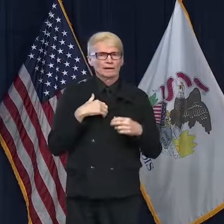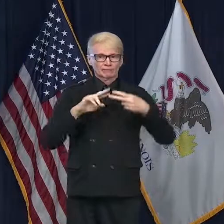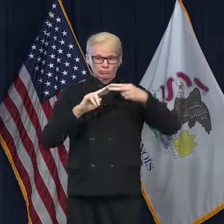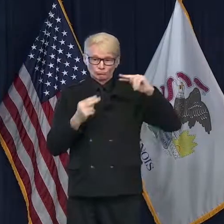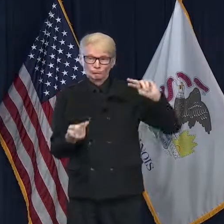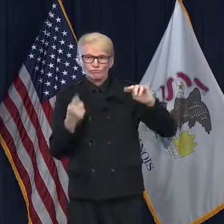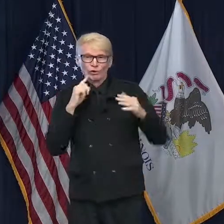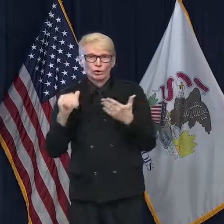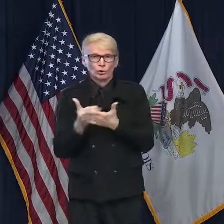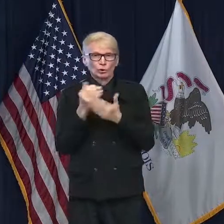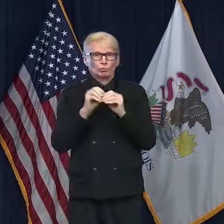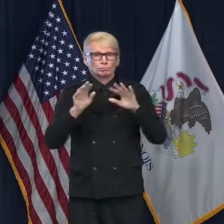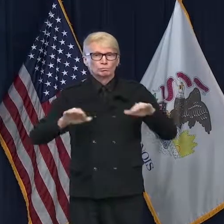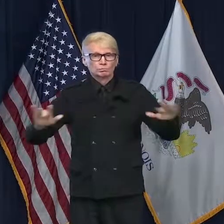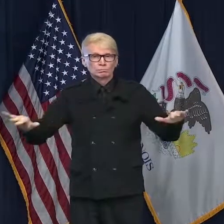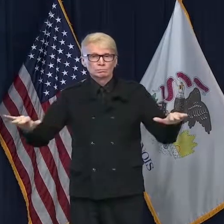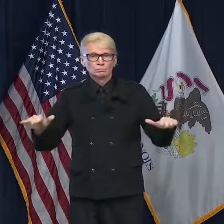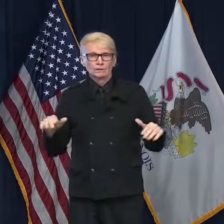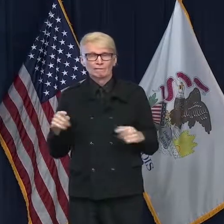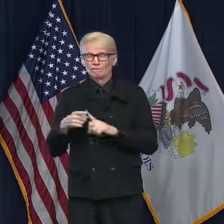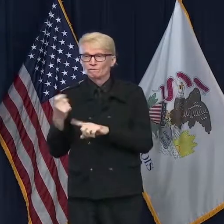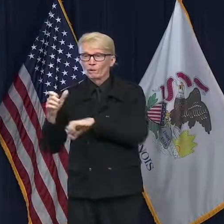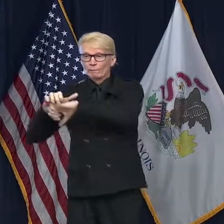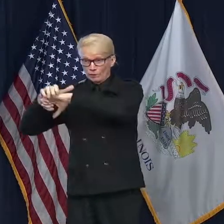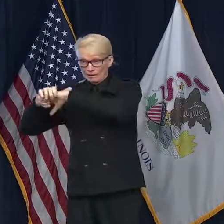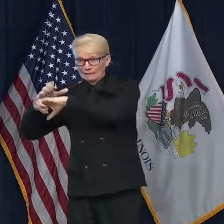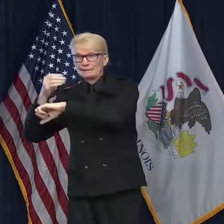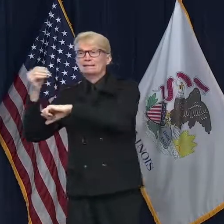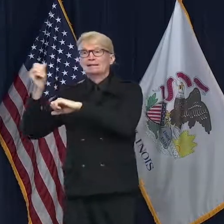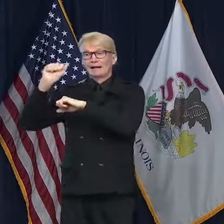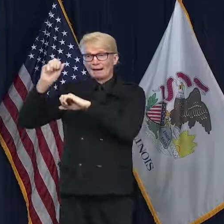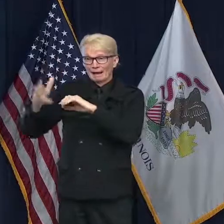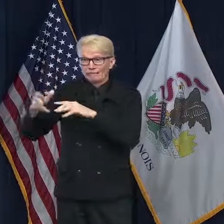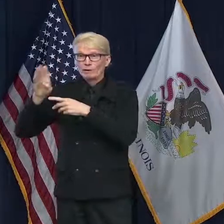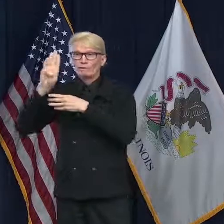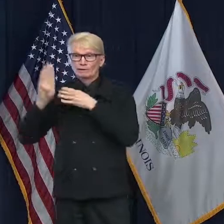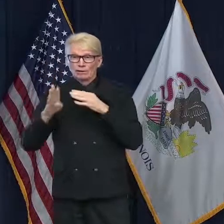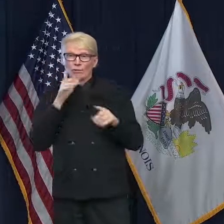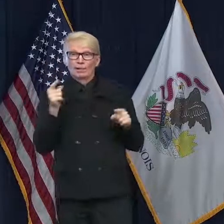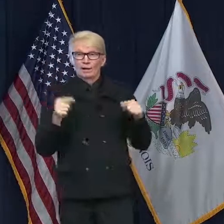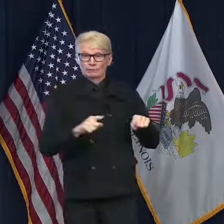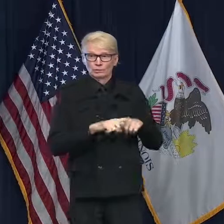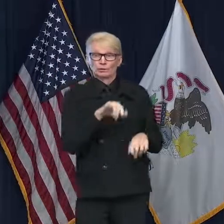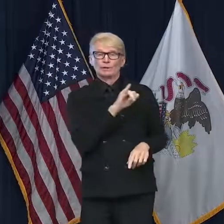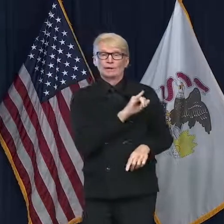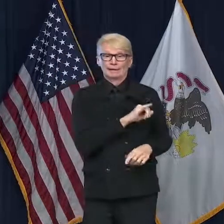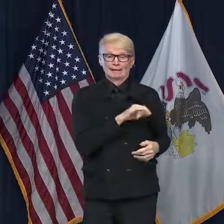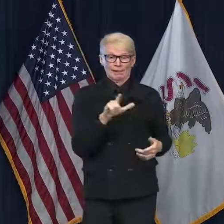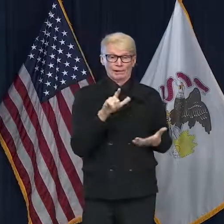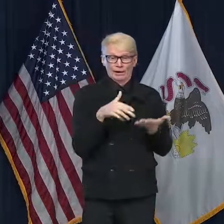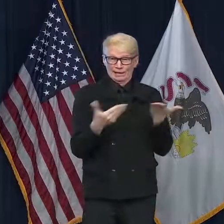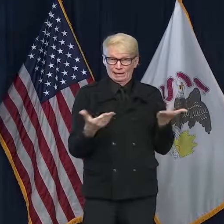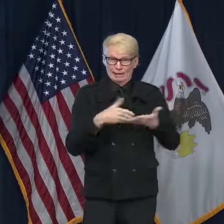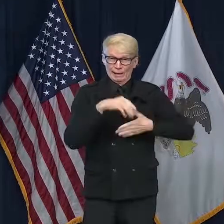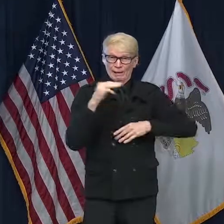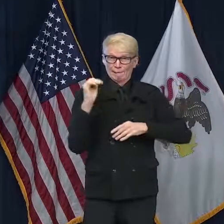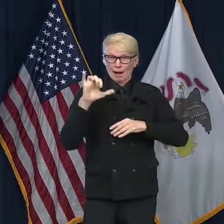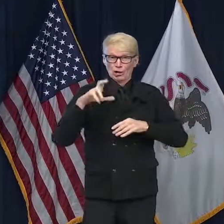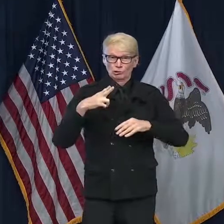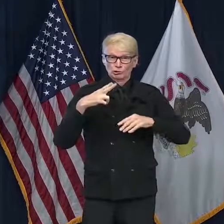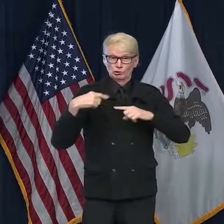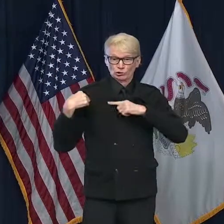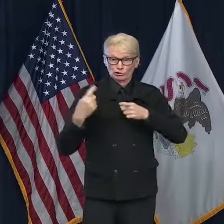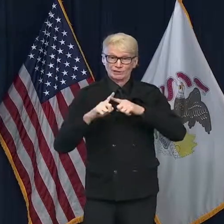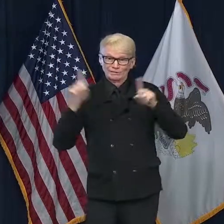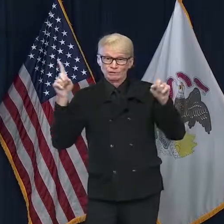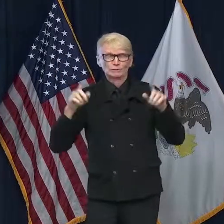the dominant variant in the United States within 6 to 8 weeks in March. From an epidemiological standpoint and a public health